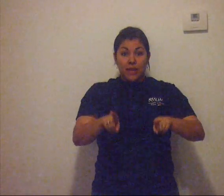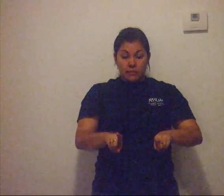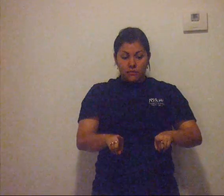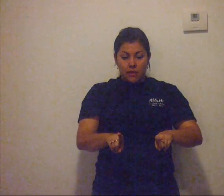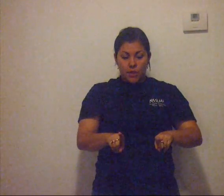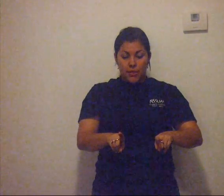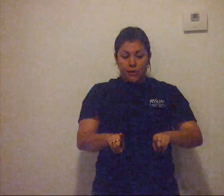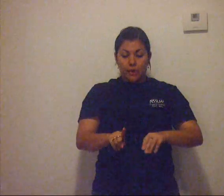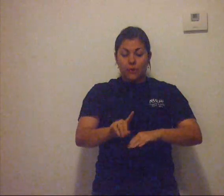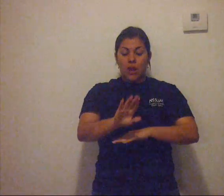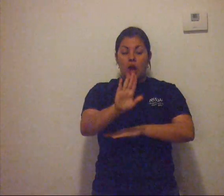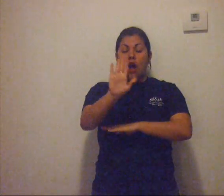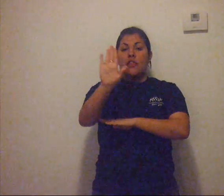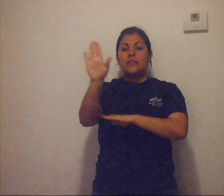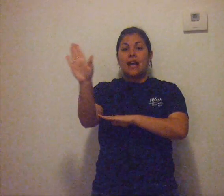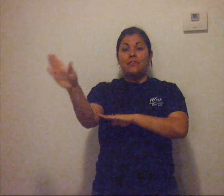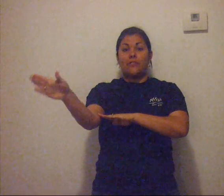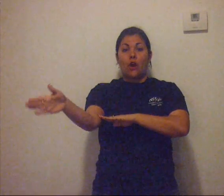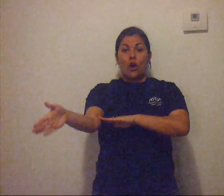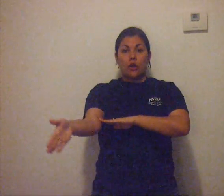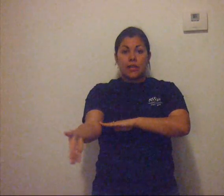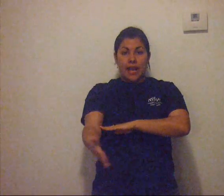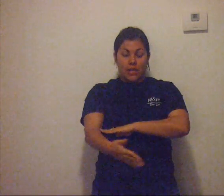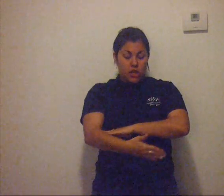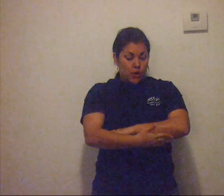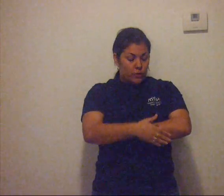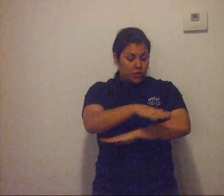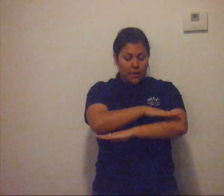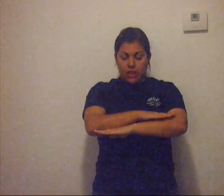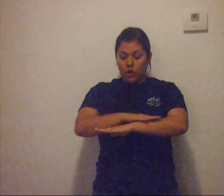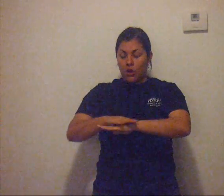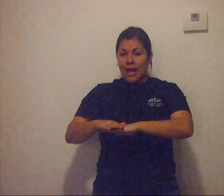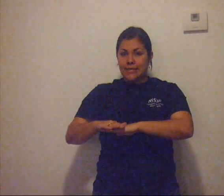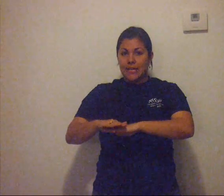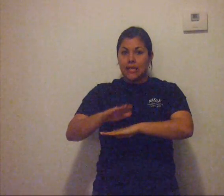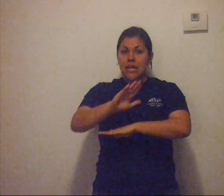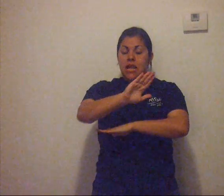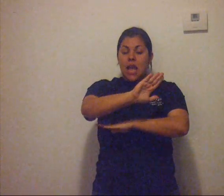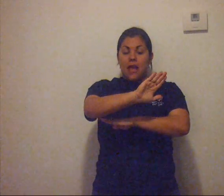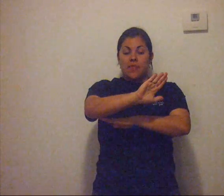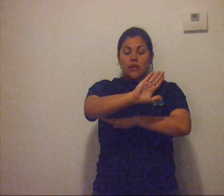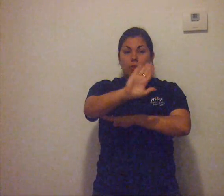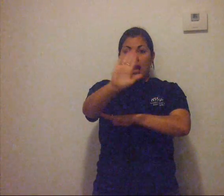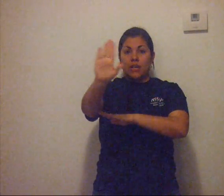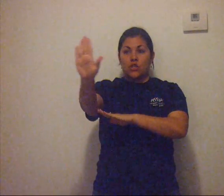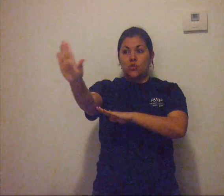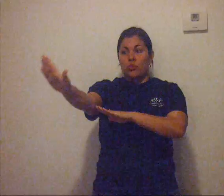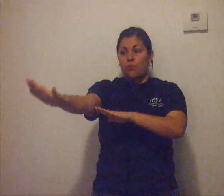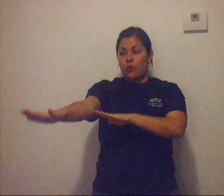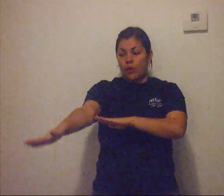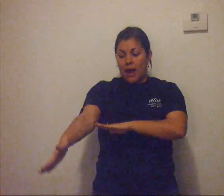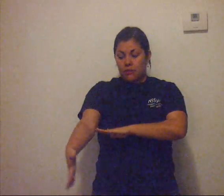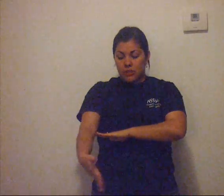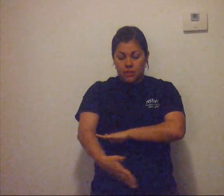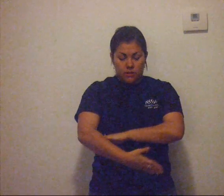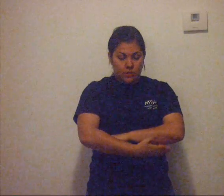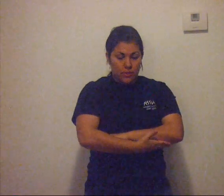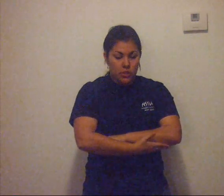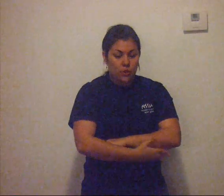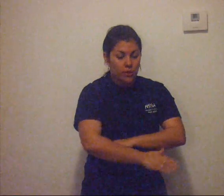Happen through the sign for all night, which you make your horizon, and then you kind of swoop around. So it